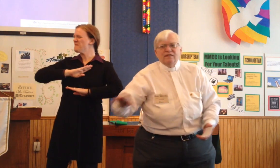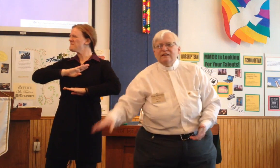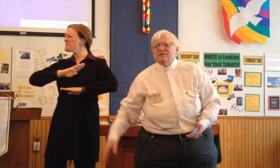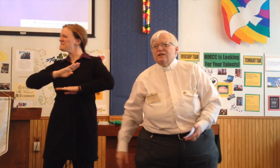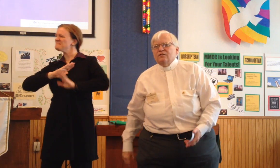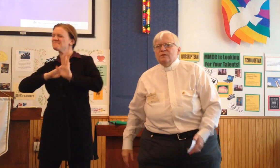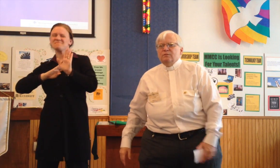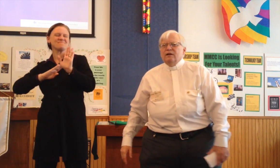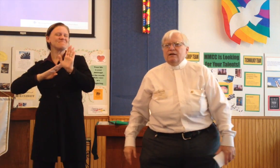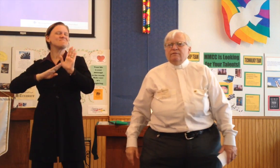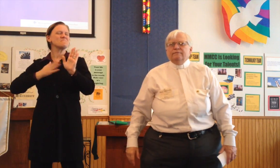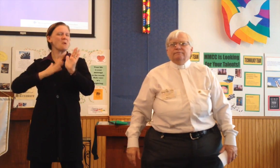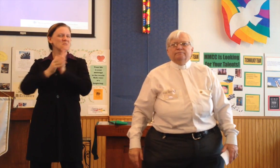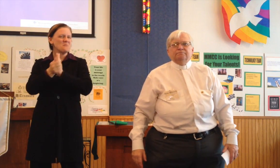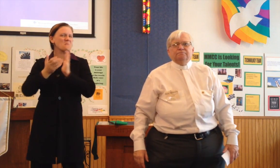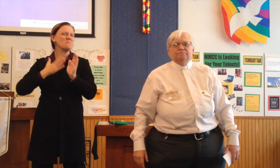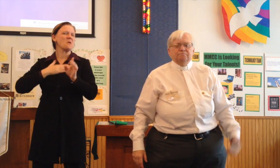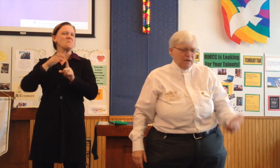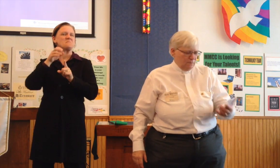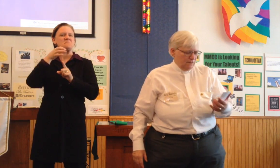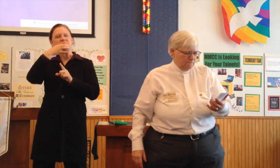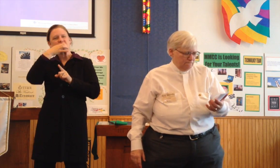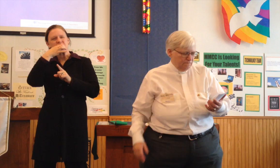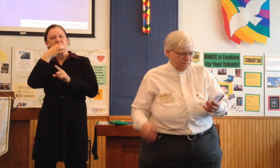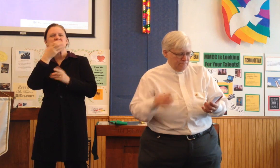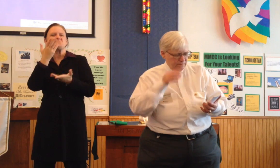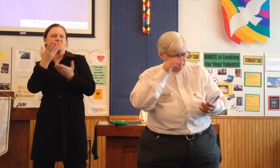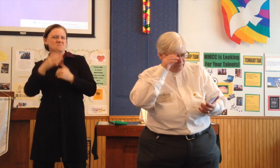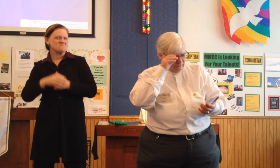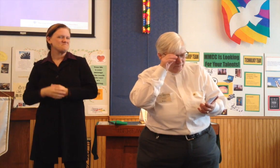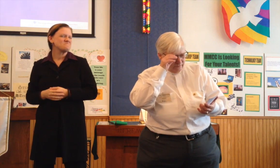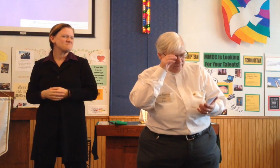at the things that other people have. Maybe.